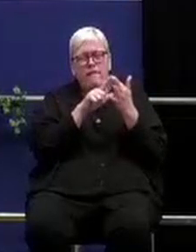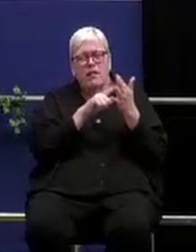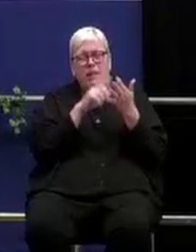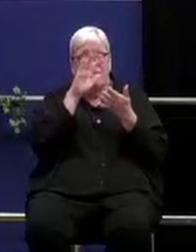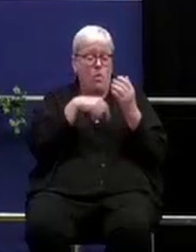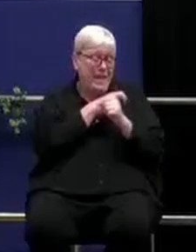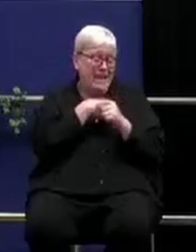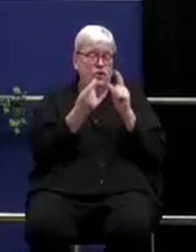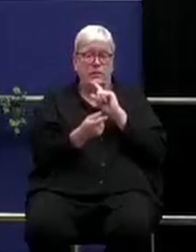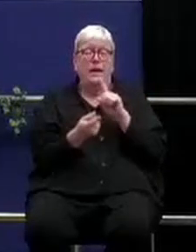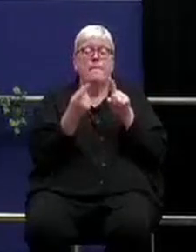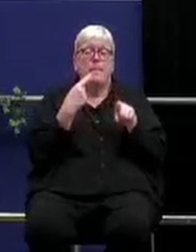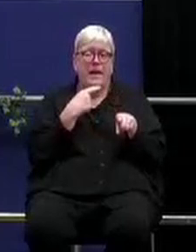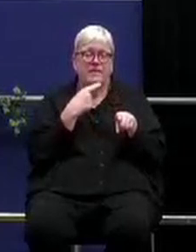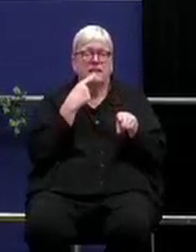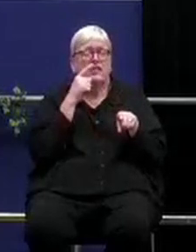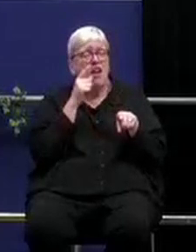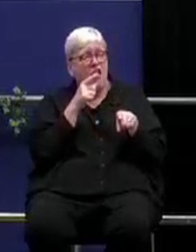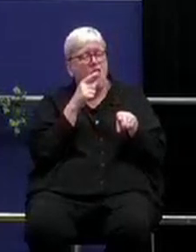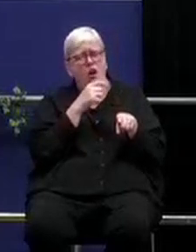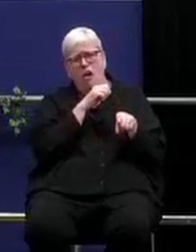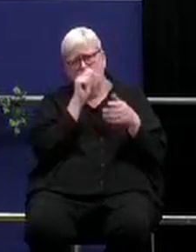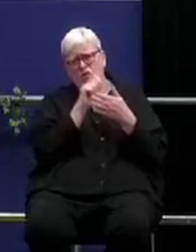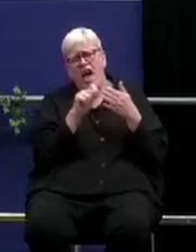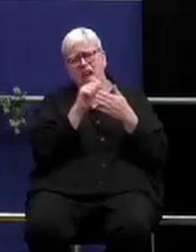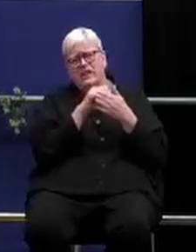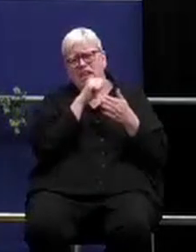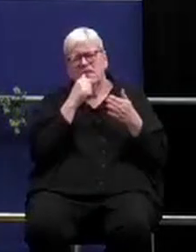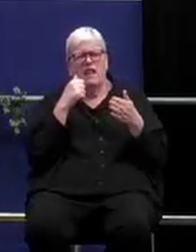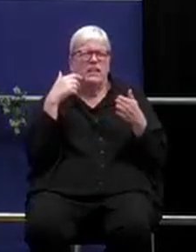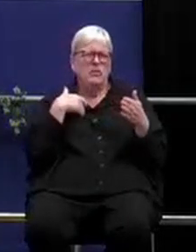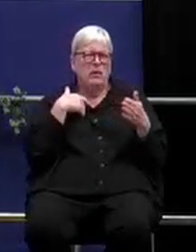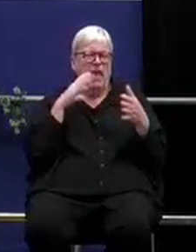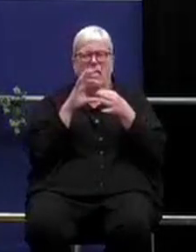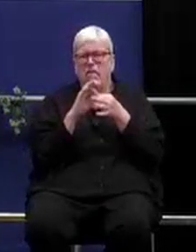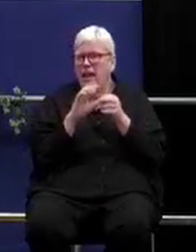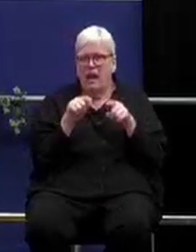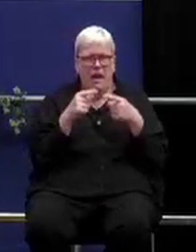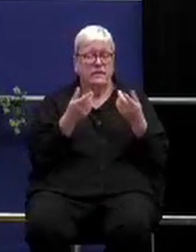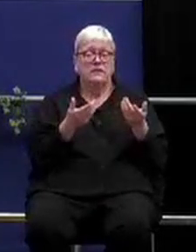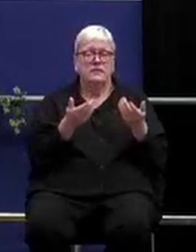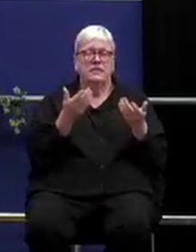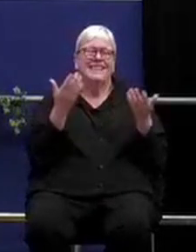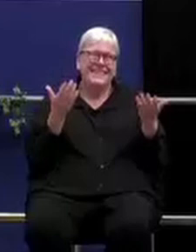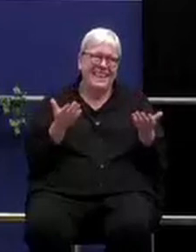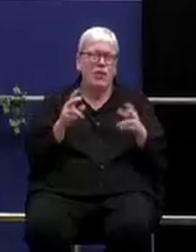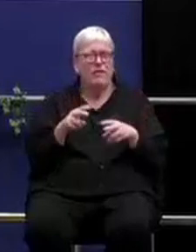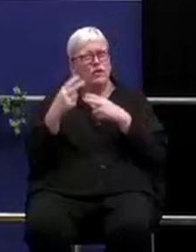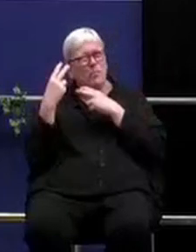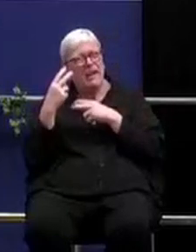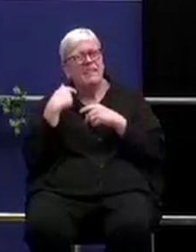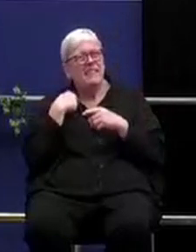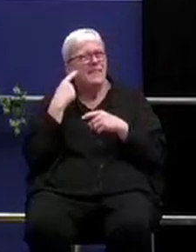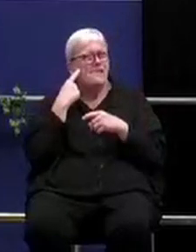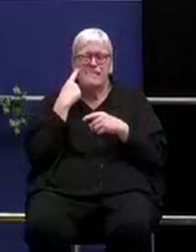like agents that were looking at it, they were like, oh, the writing's lovely, but we're just not that engaged. And now when I look back with a bit of distance, I'm like, I just don't